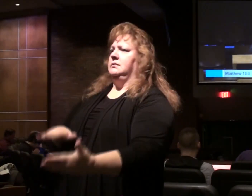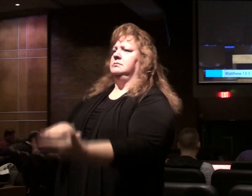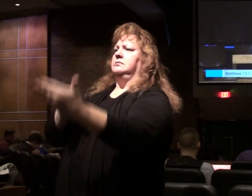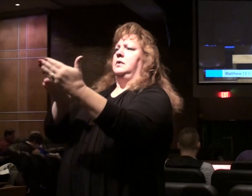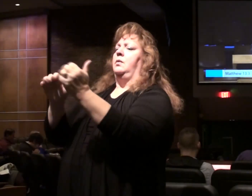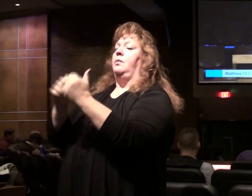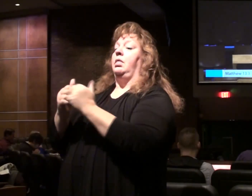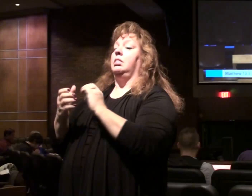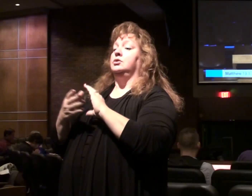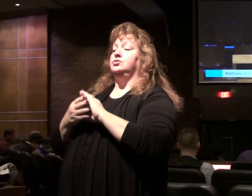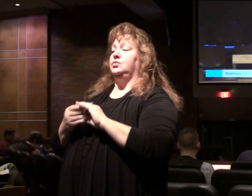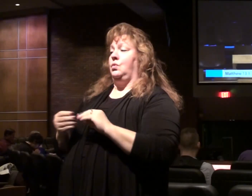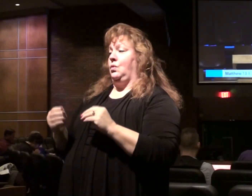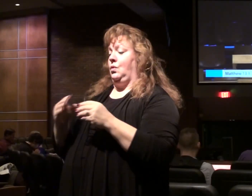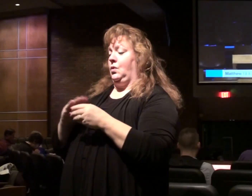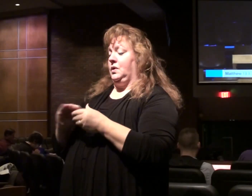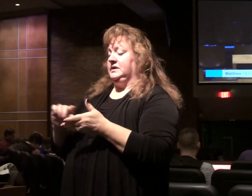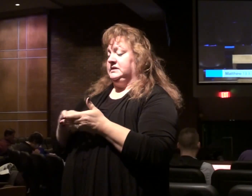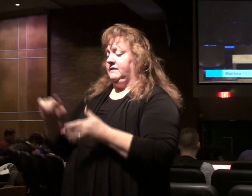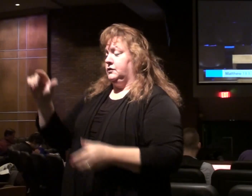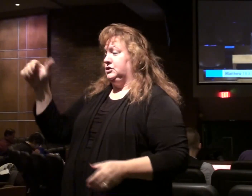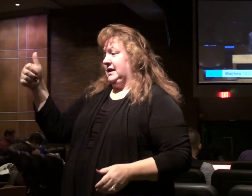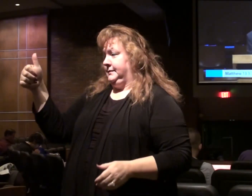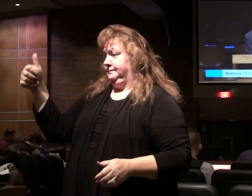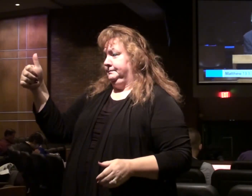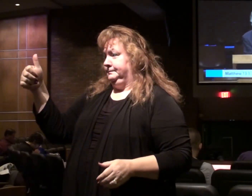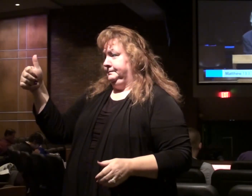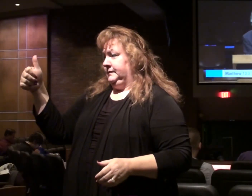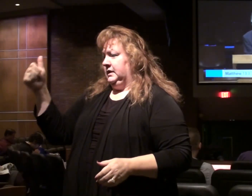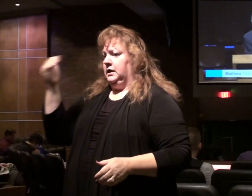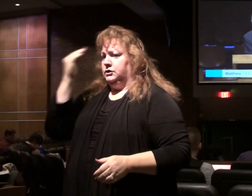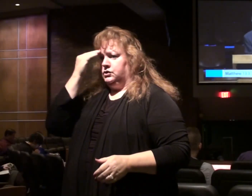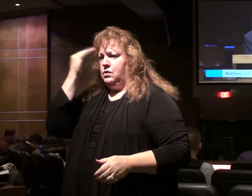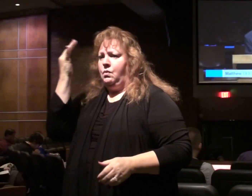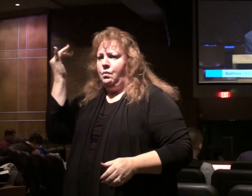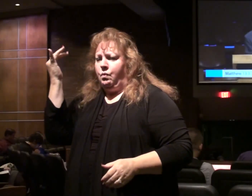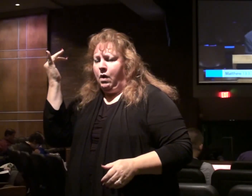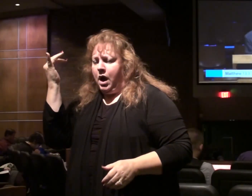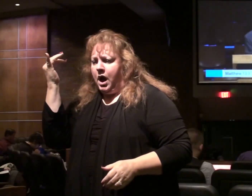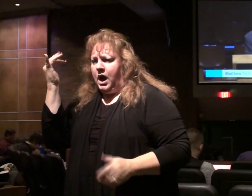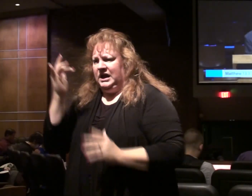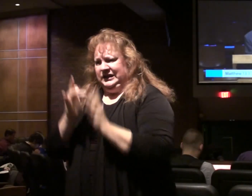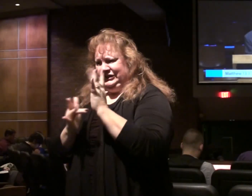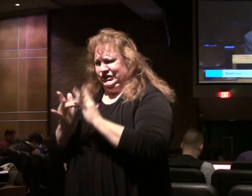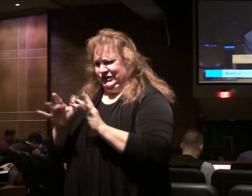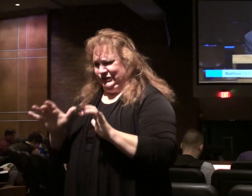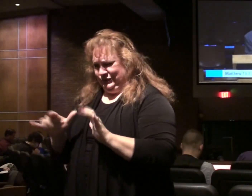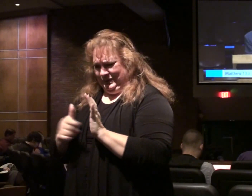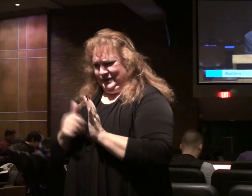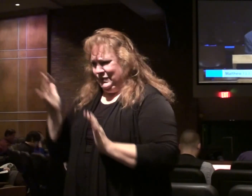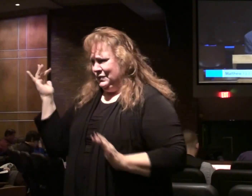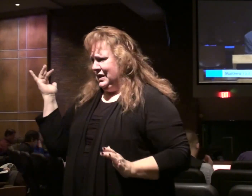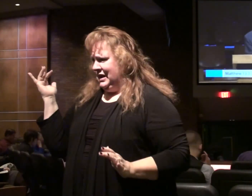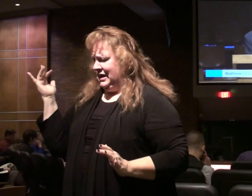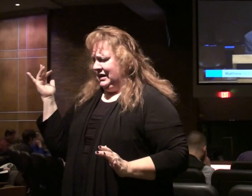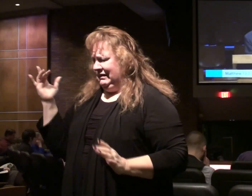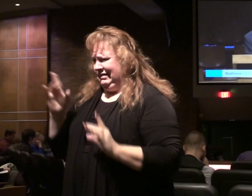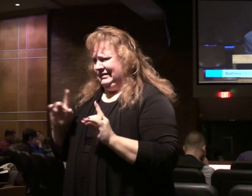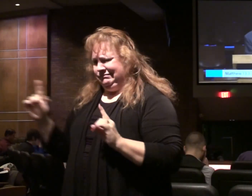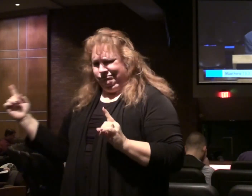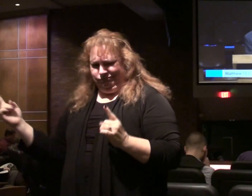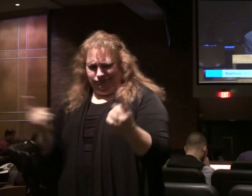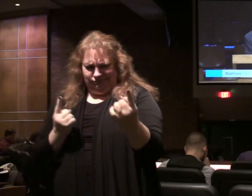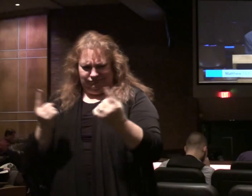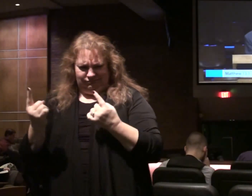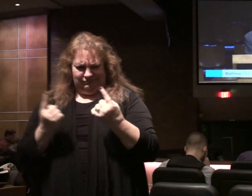in parables. Come to verse 10 to realize why he's doing this. The disciples came to him